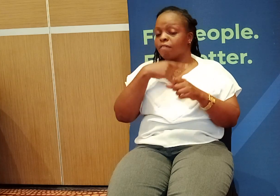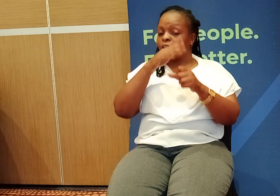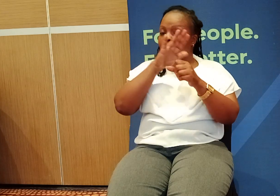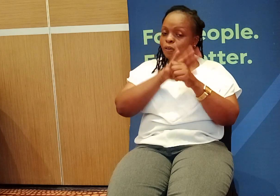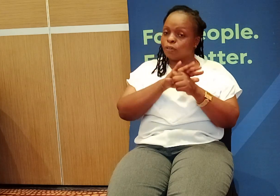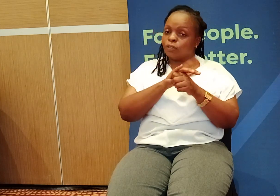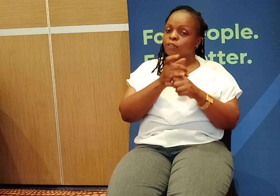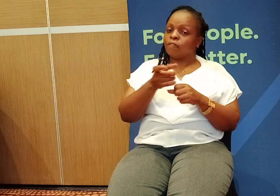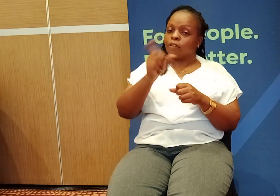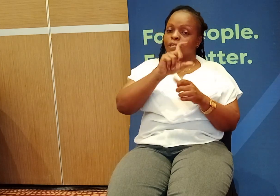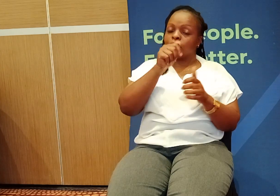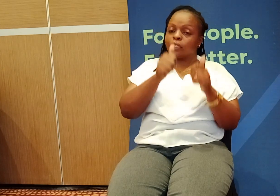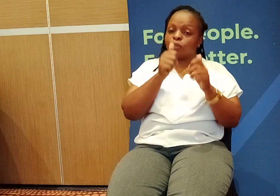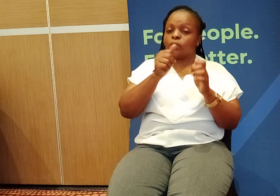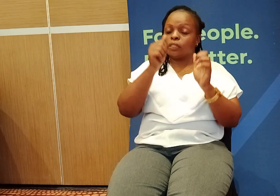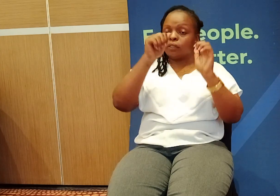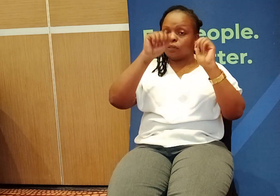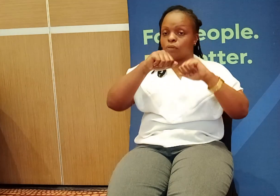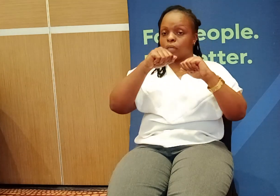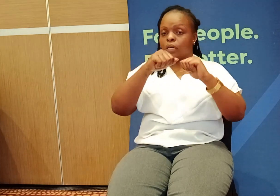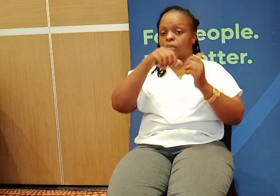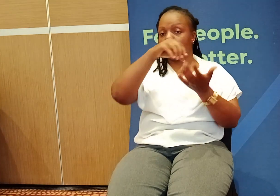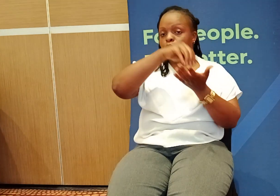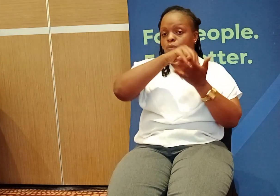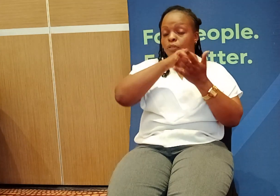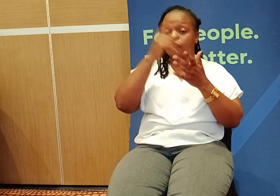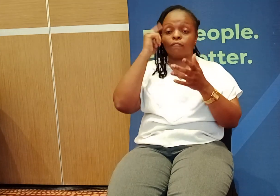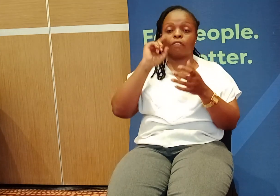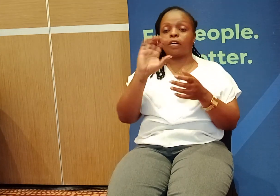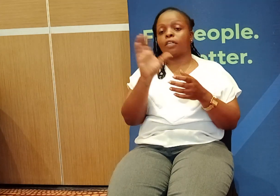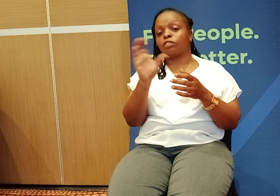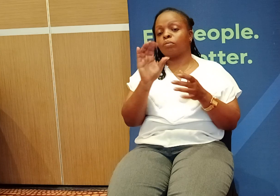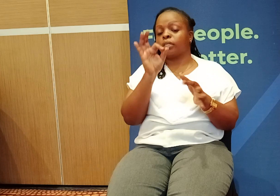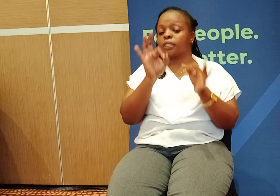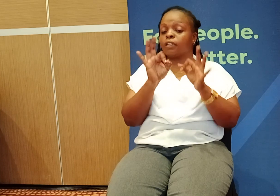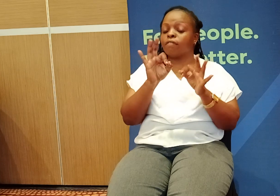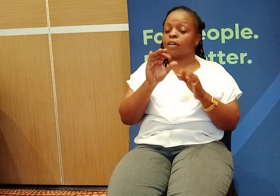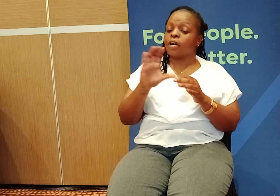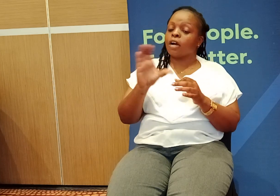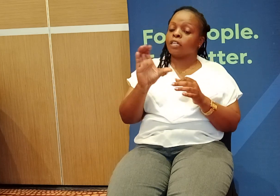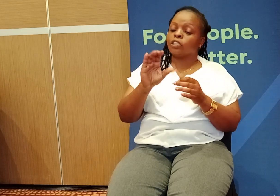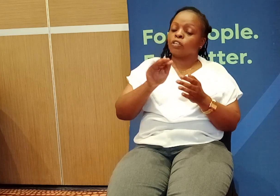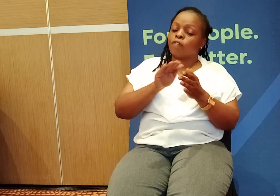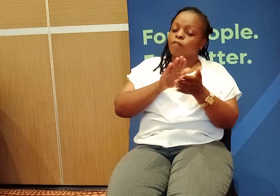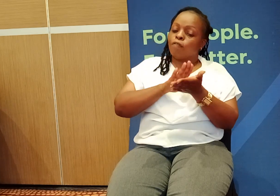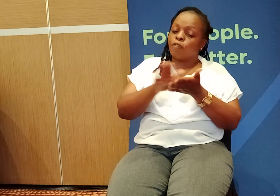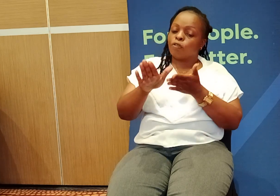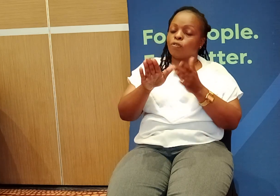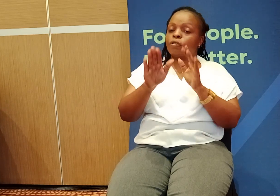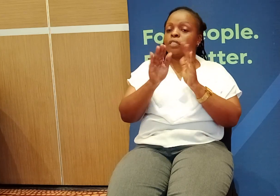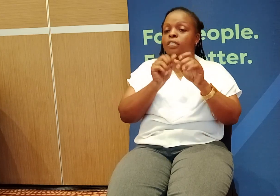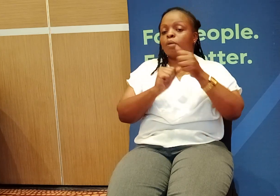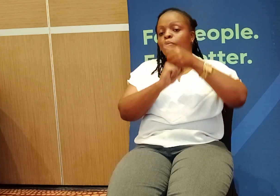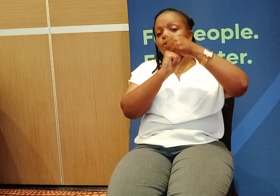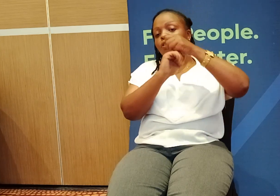you can put for the customers. If their cash flows do not support it, then you're creating a problem for the